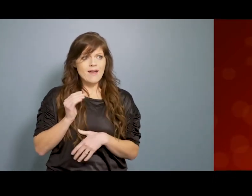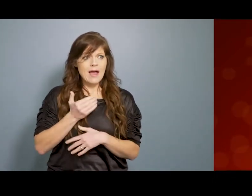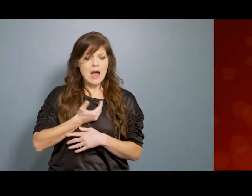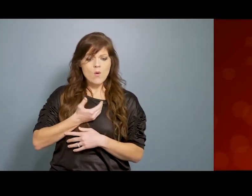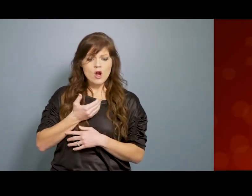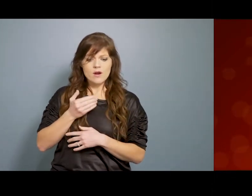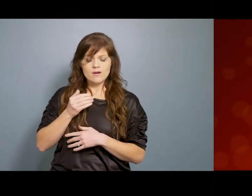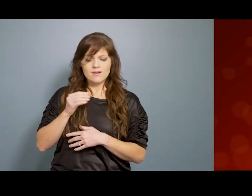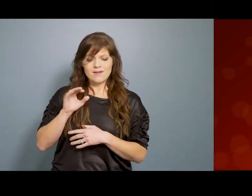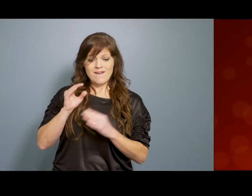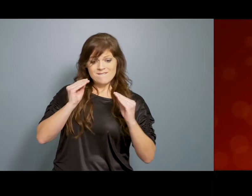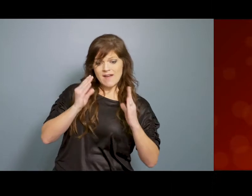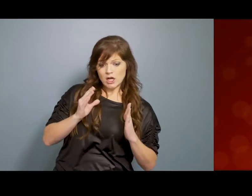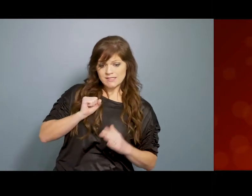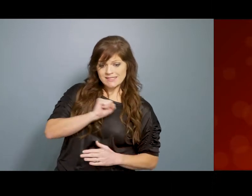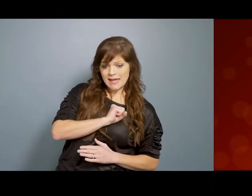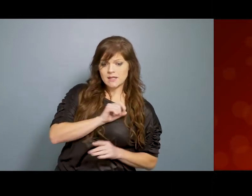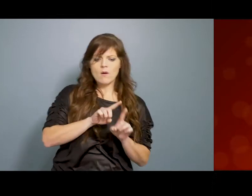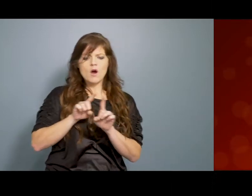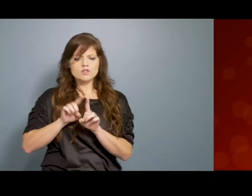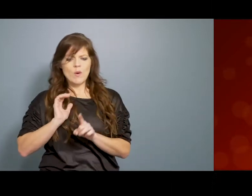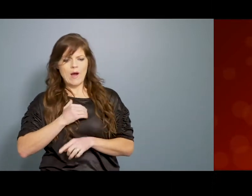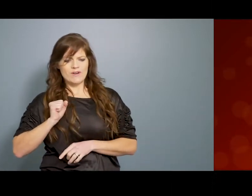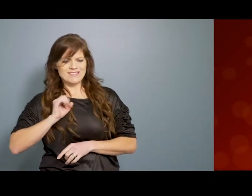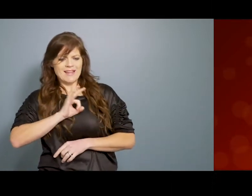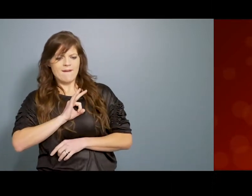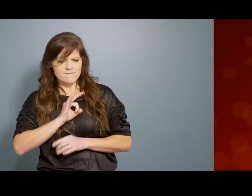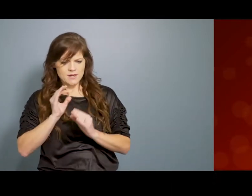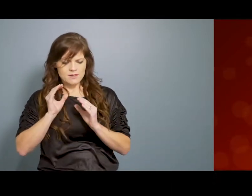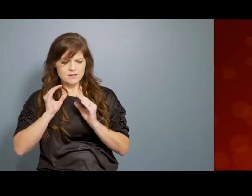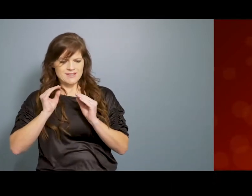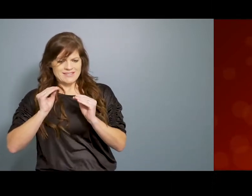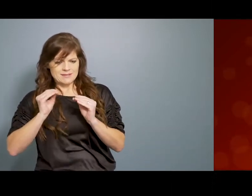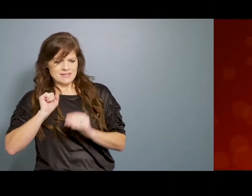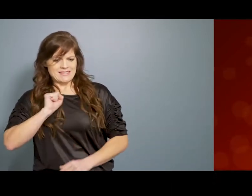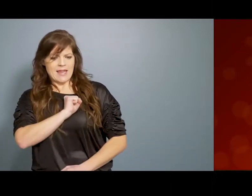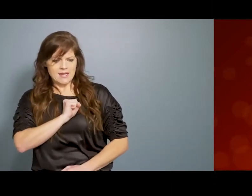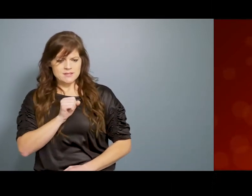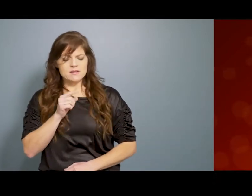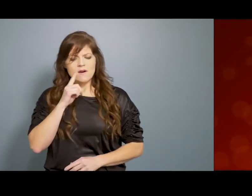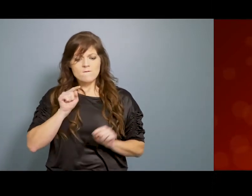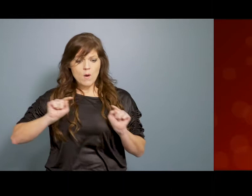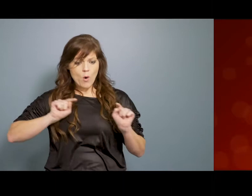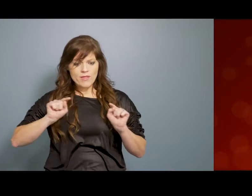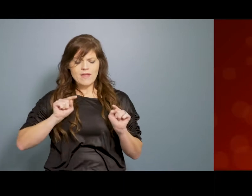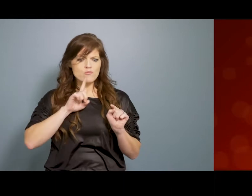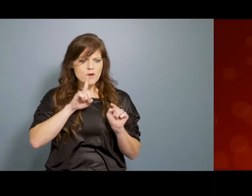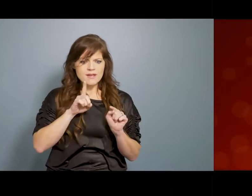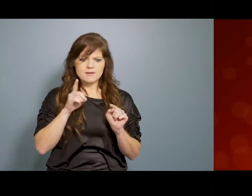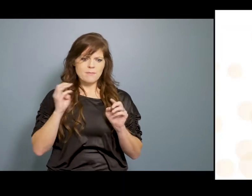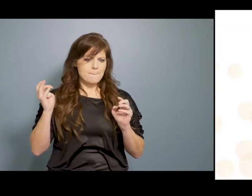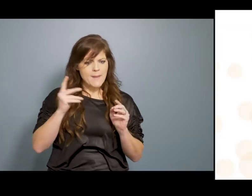faculty senate and our staff senate, to welcome all of their membership and the college in its entirety back for the new